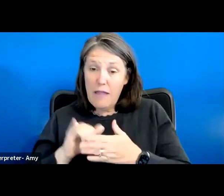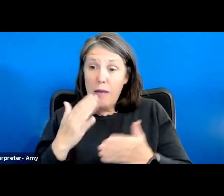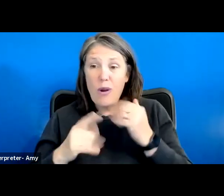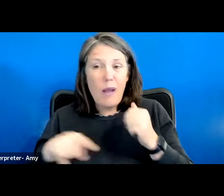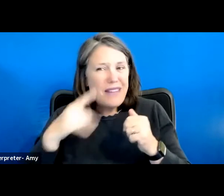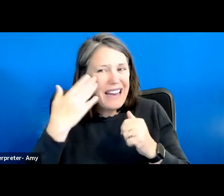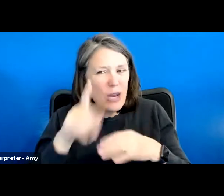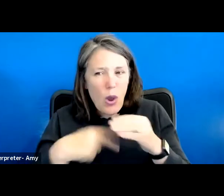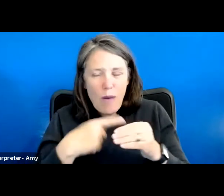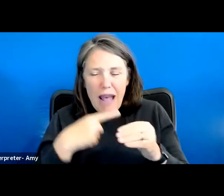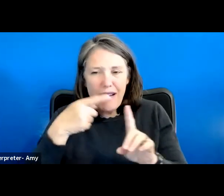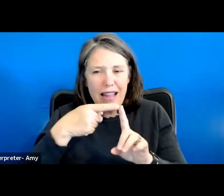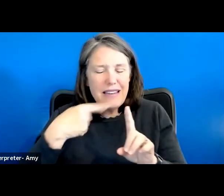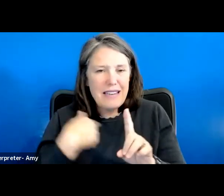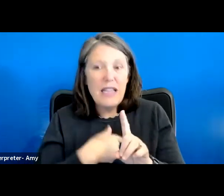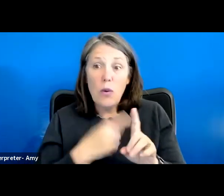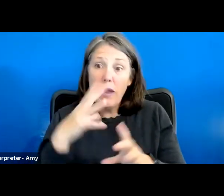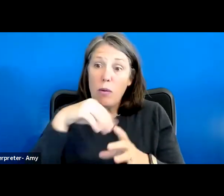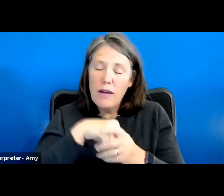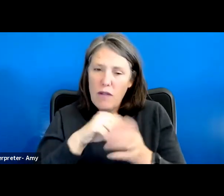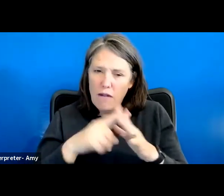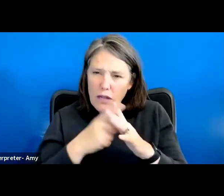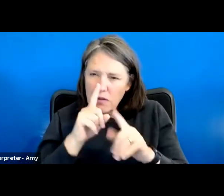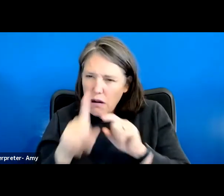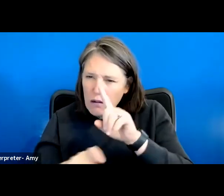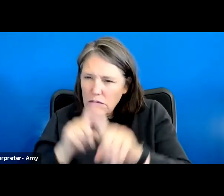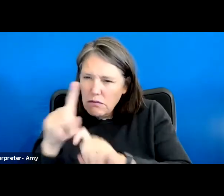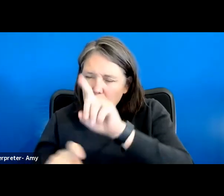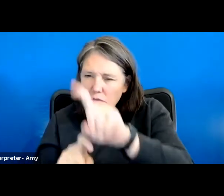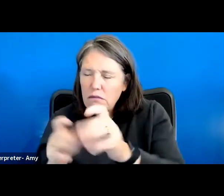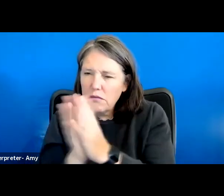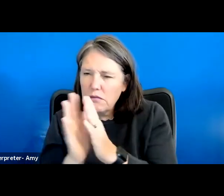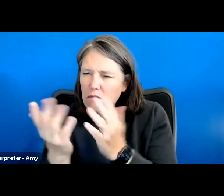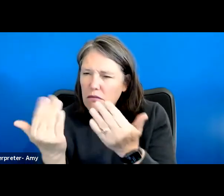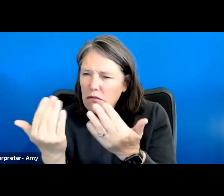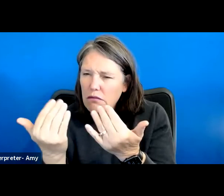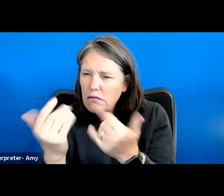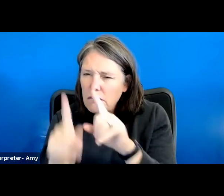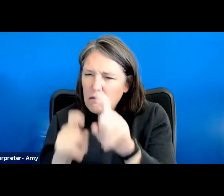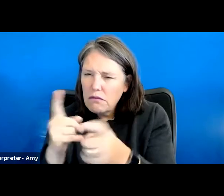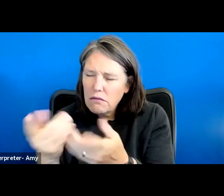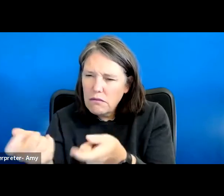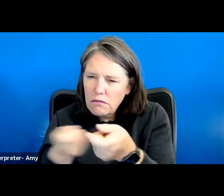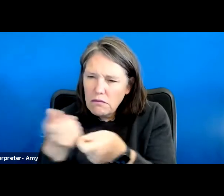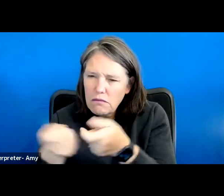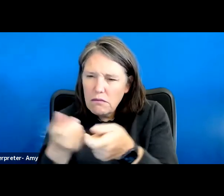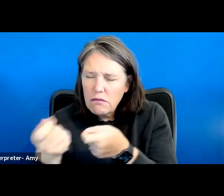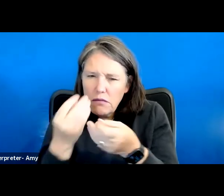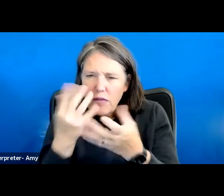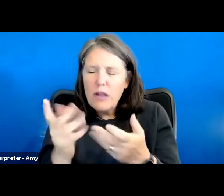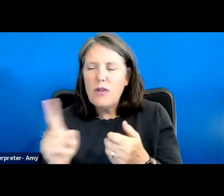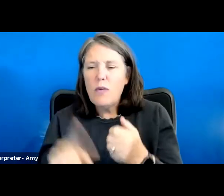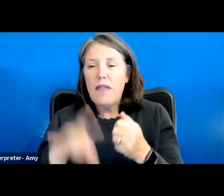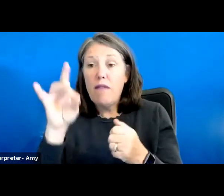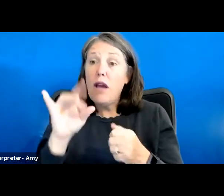about until we got involved and started asking them questions. And so where they found, you